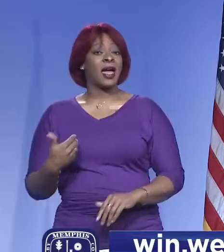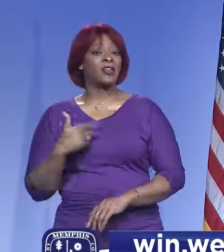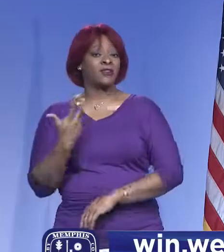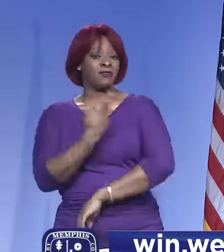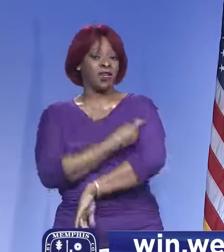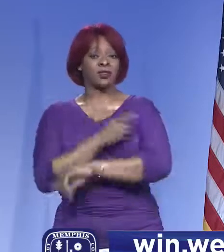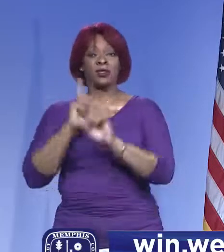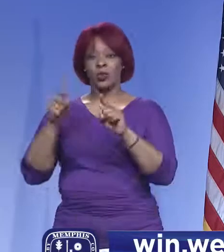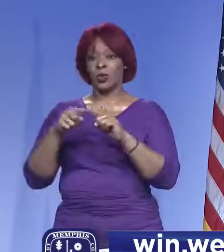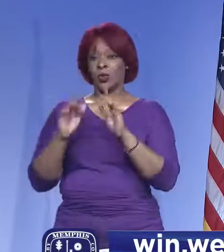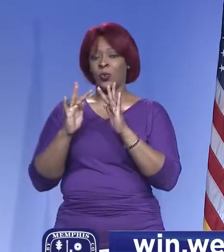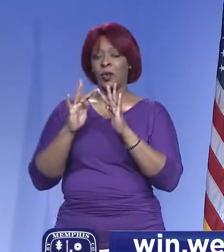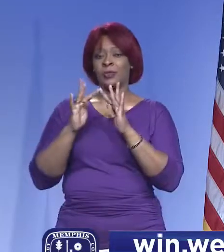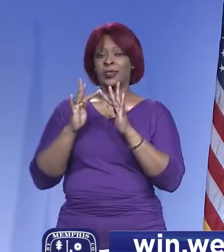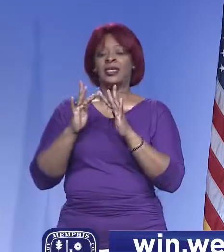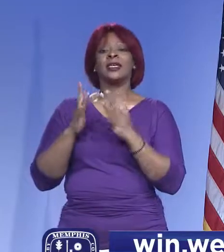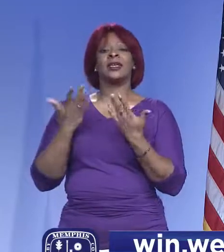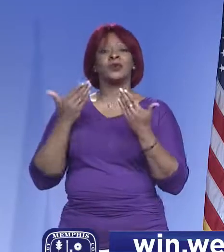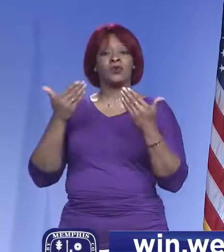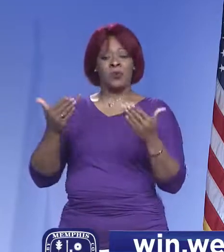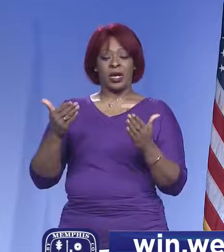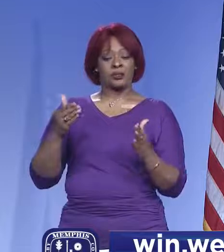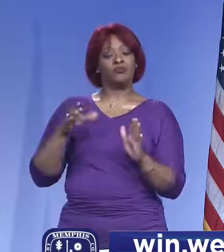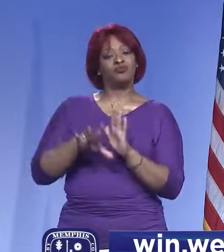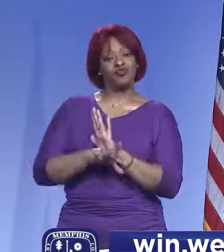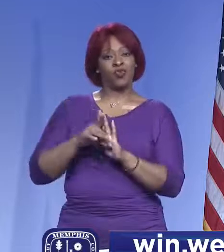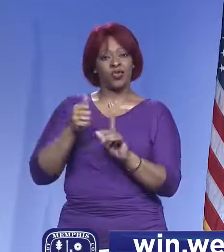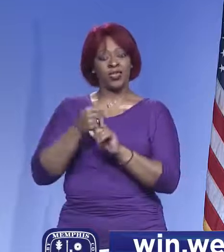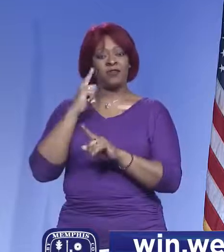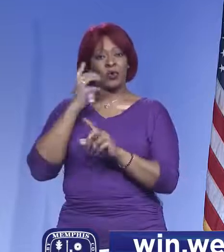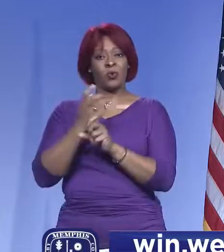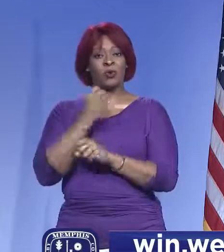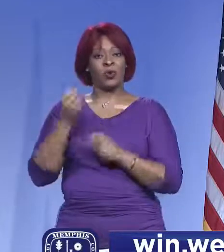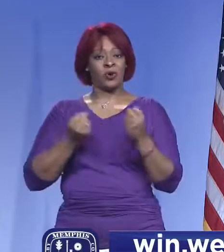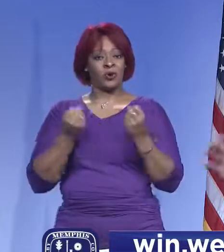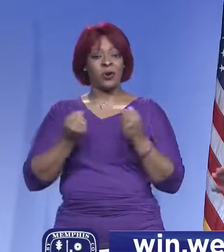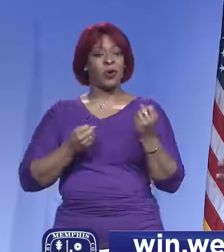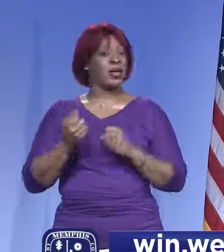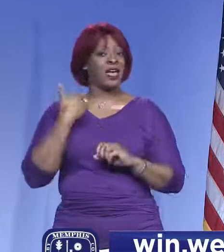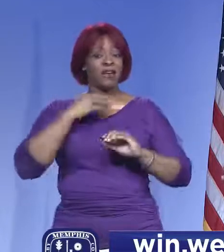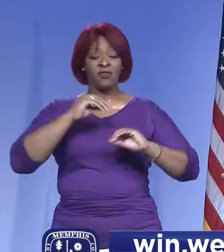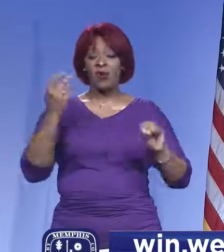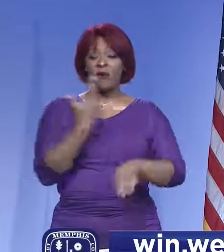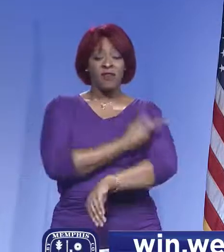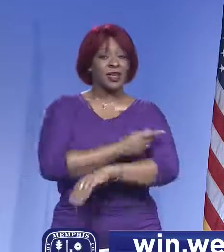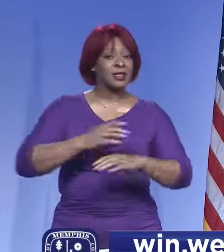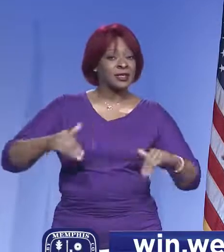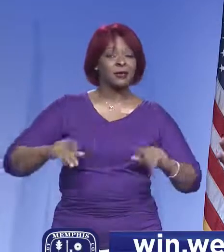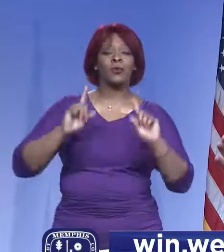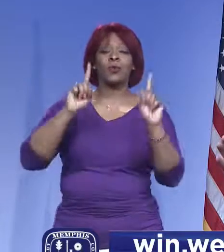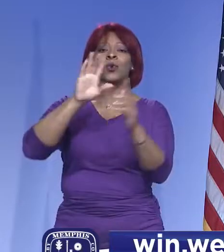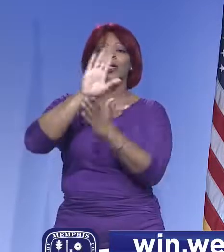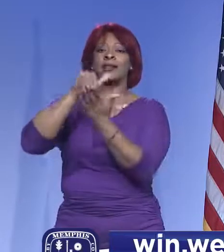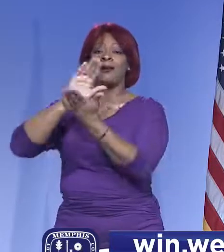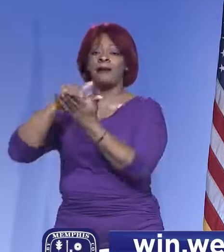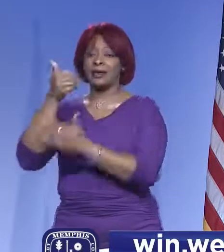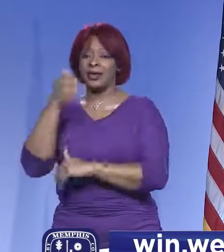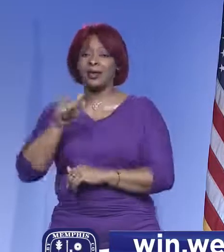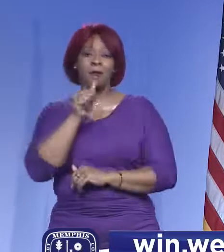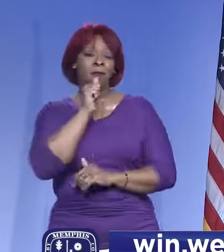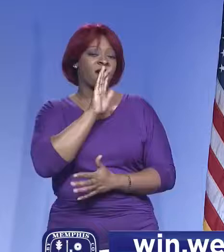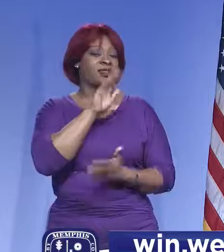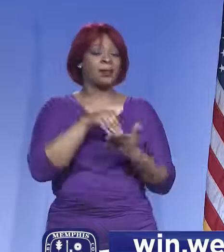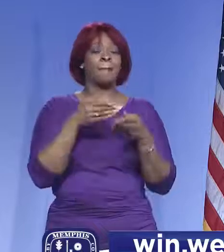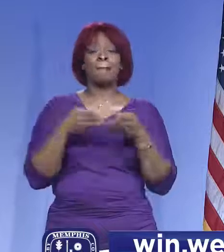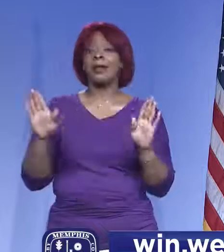please go to the website and enter yourself for a chance to win. If you haven't had a vaccine, you can go to any of the vaccination sites any of the private sites, any of